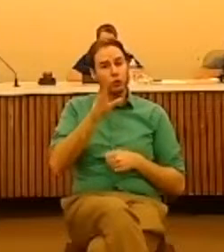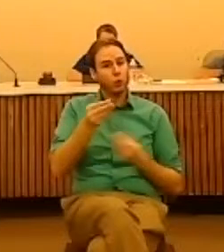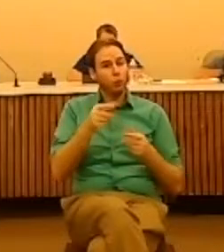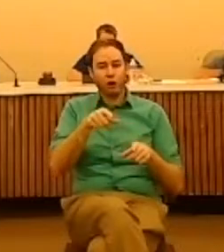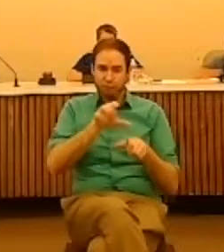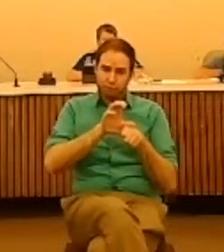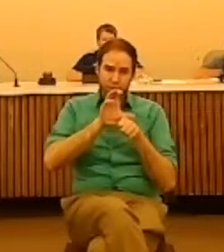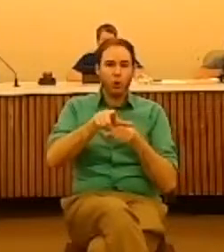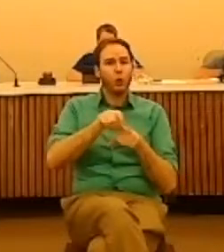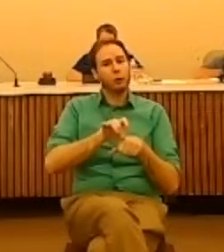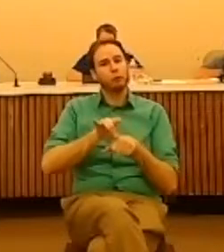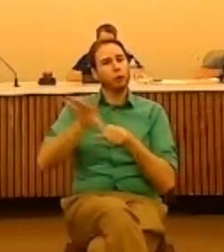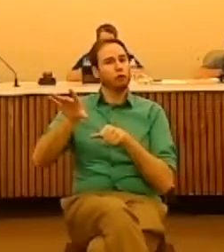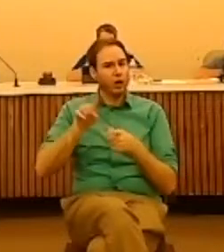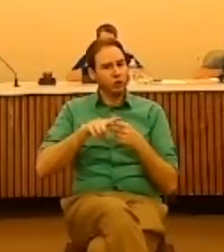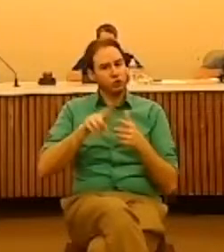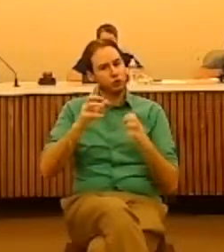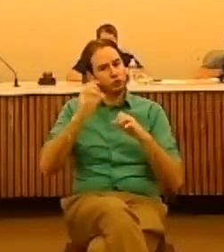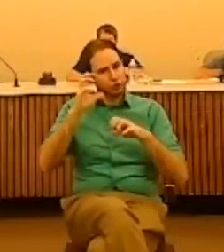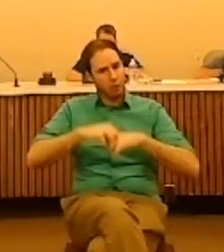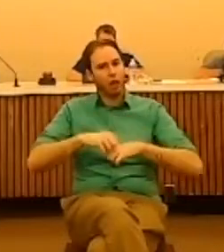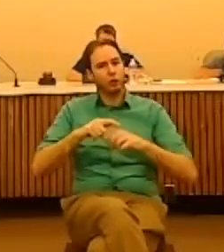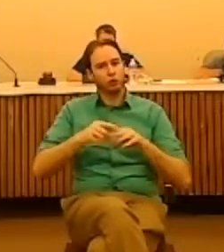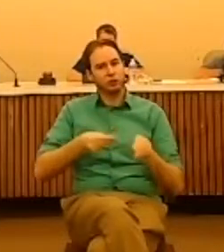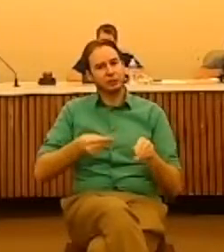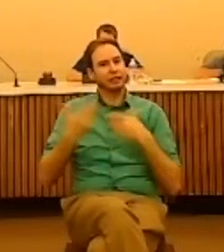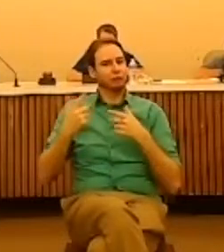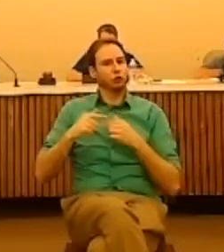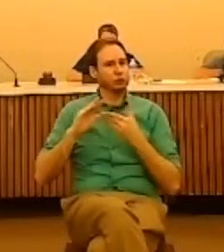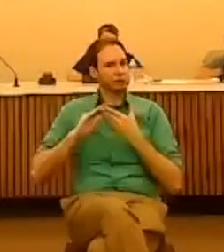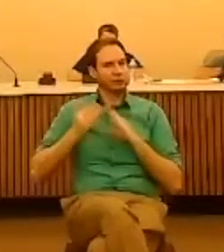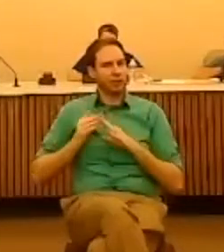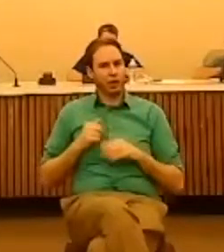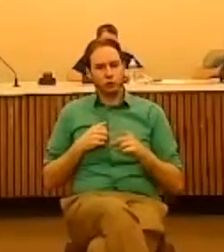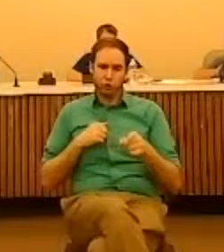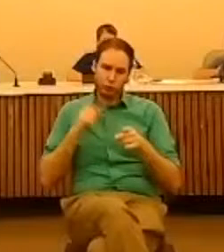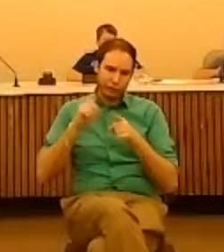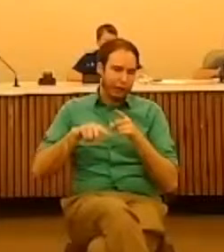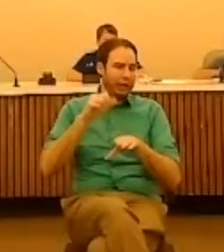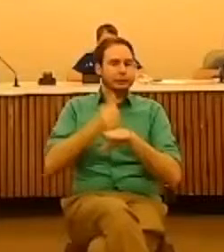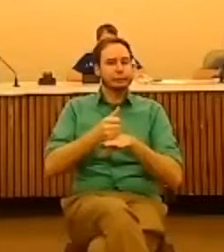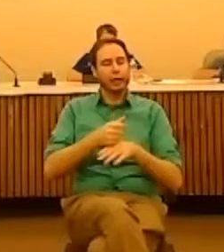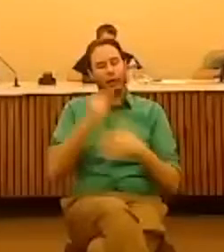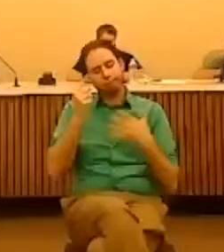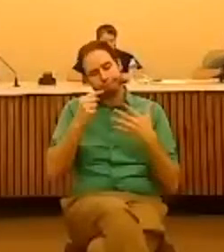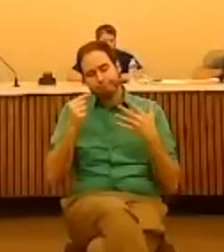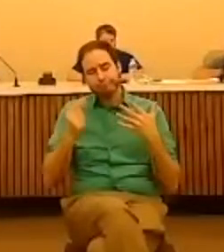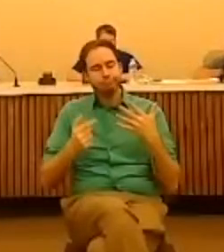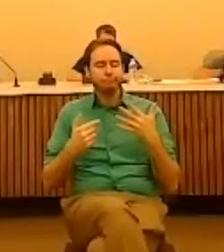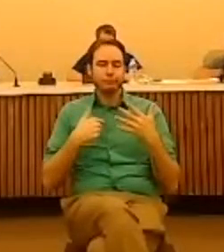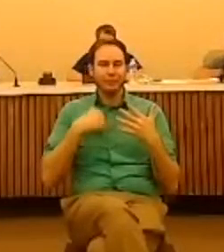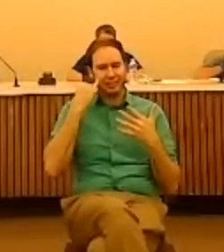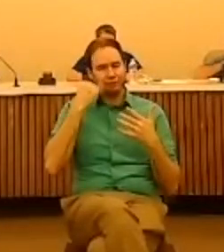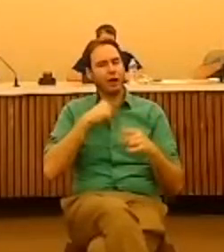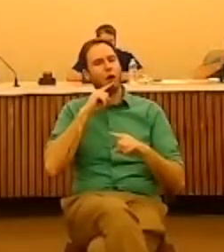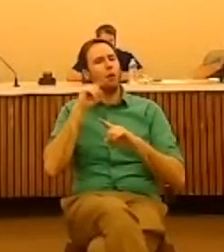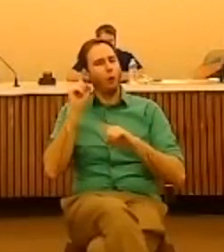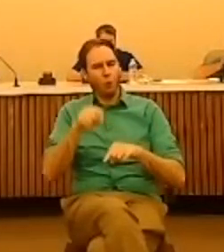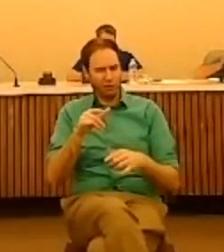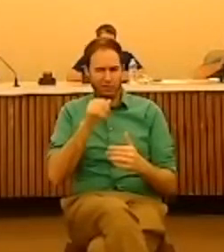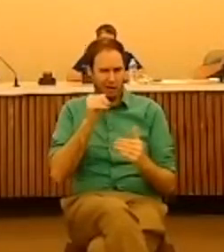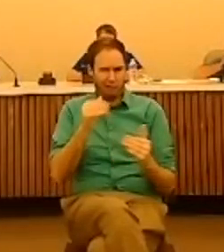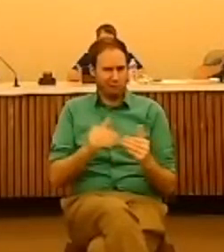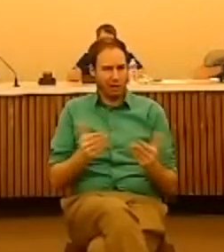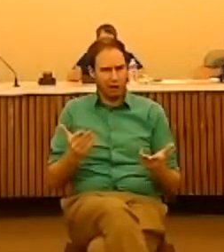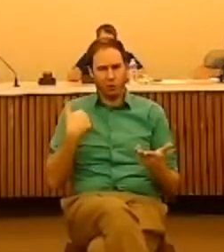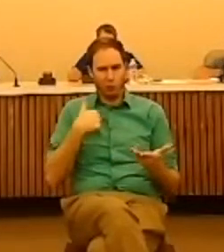move out of your house and demolish it and give the land to the town. You can't put a house there. You can't develop, because